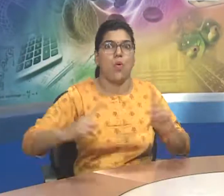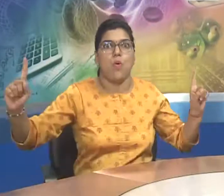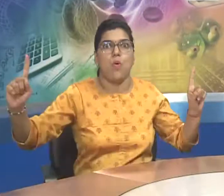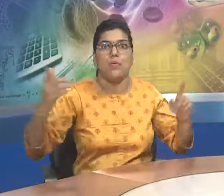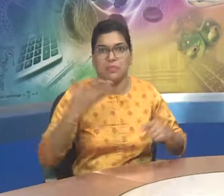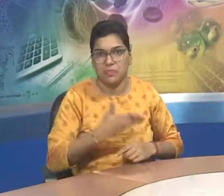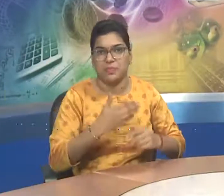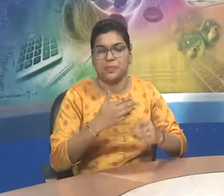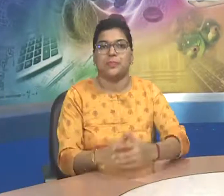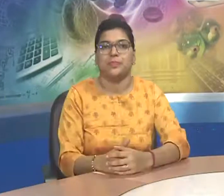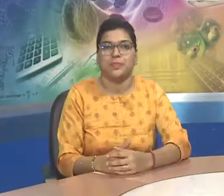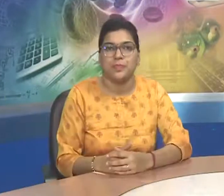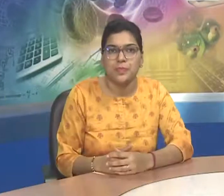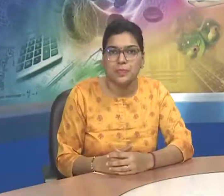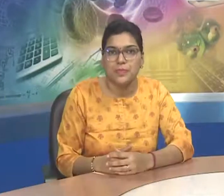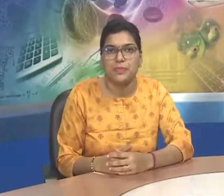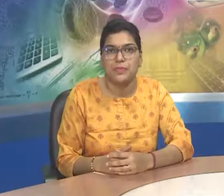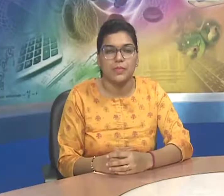many more years.